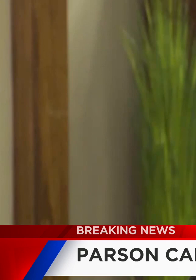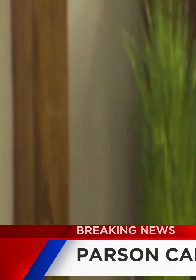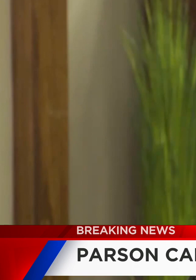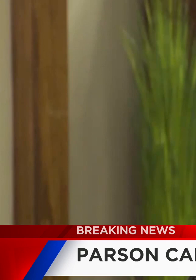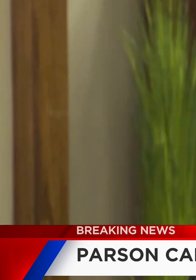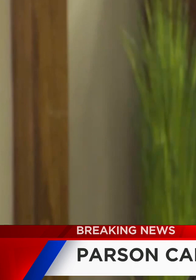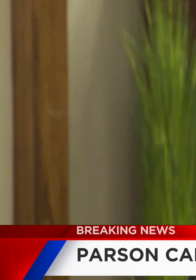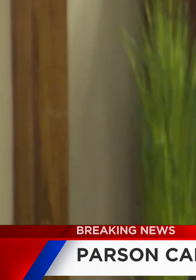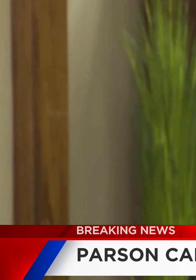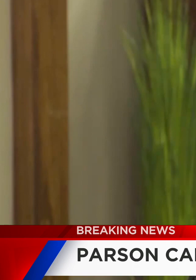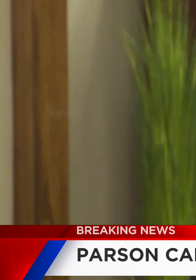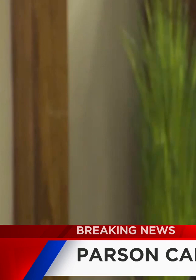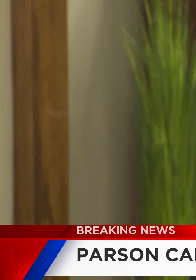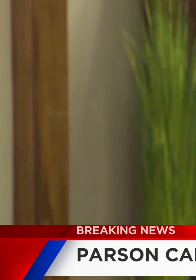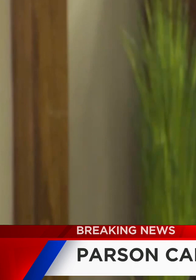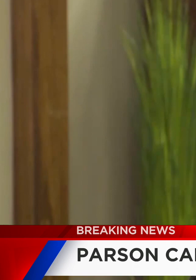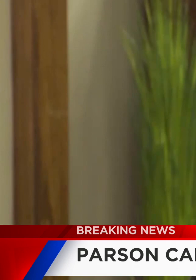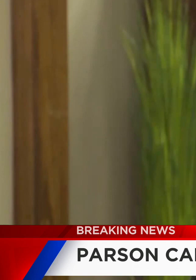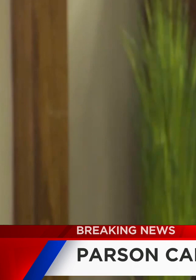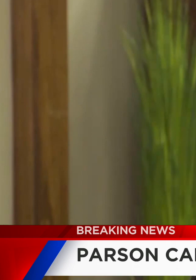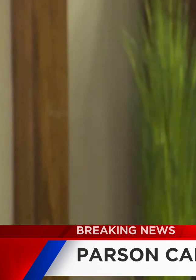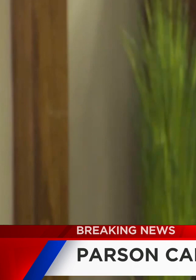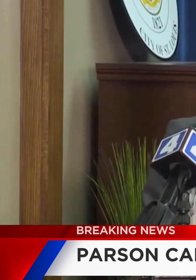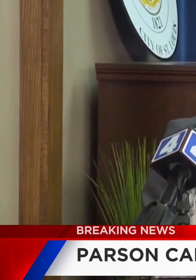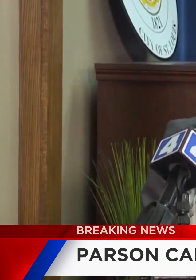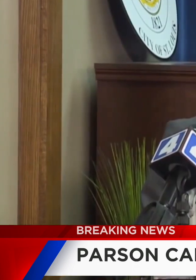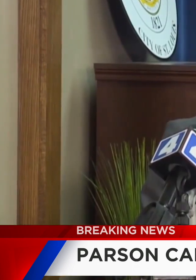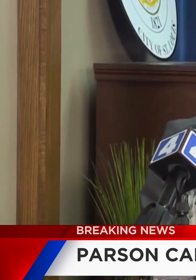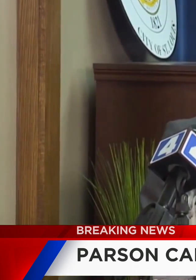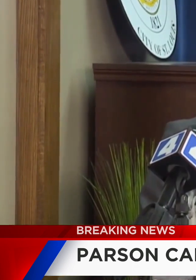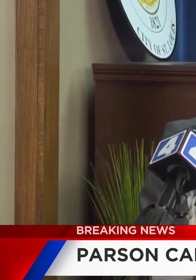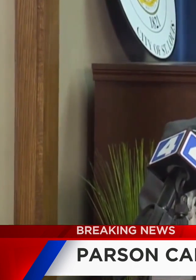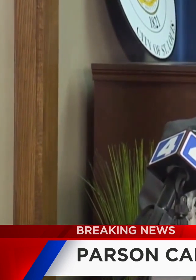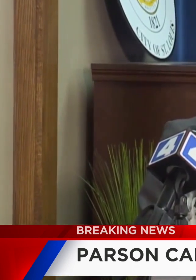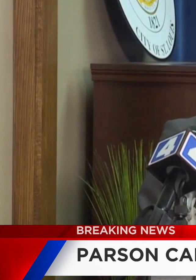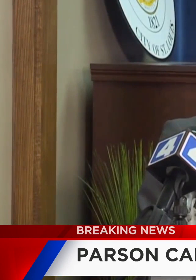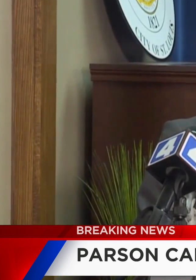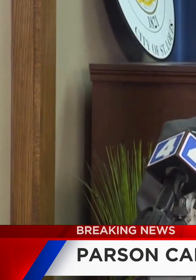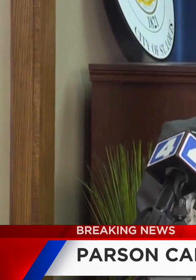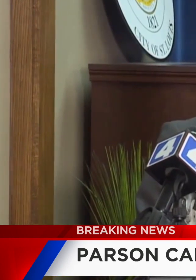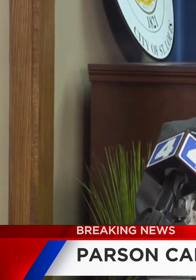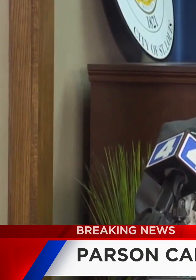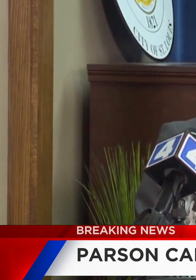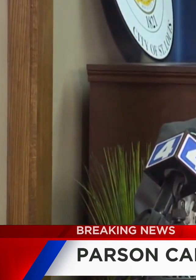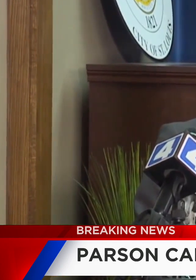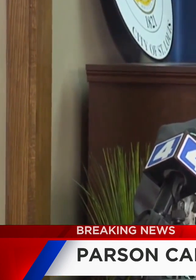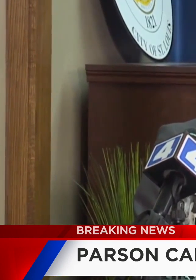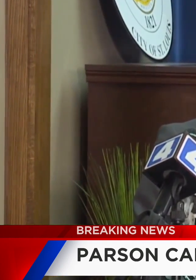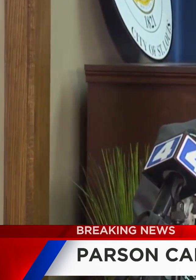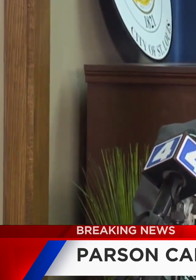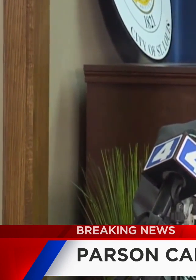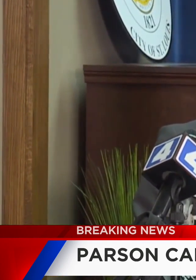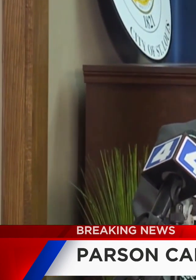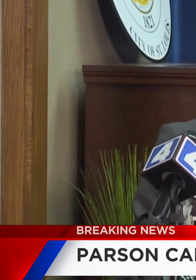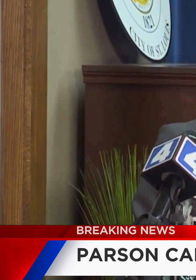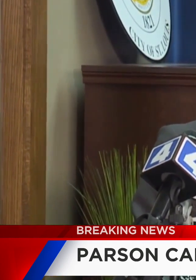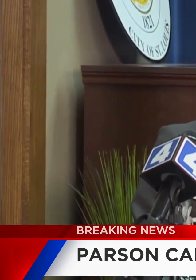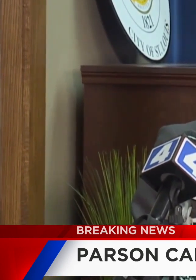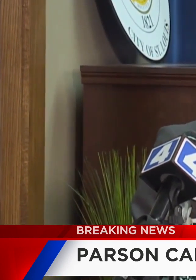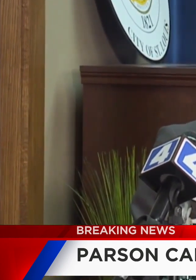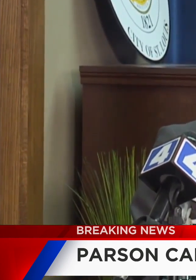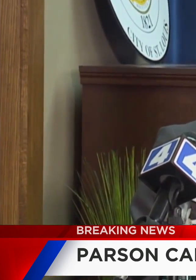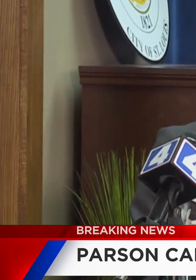same, regardless of what attorneys represent the state as prosecutors. The local